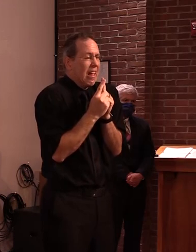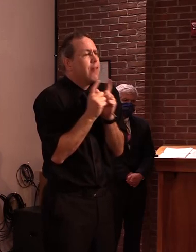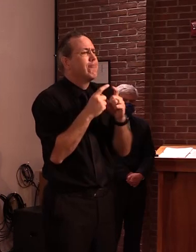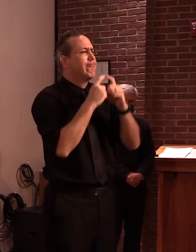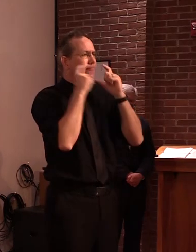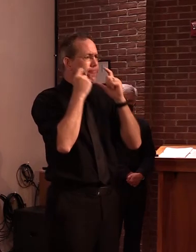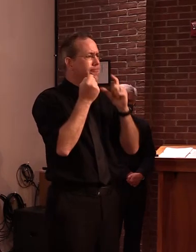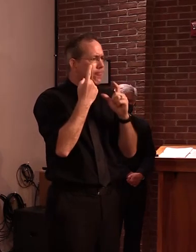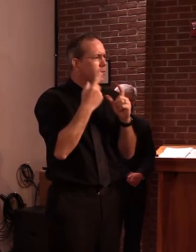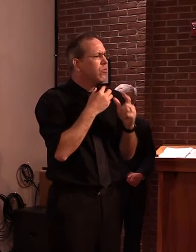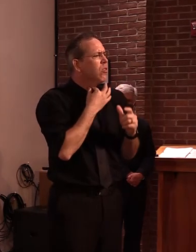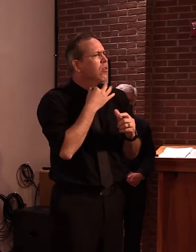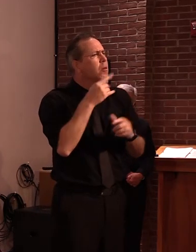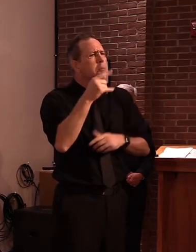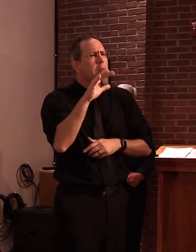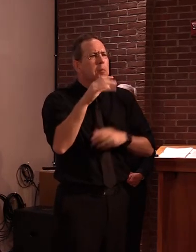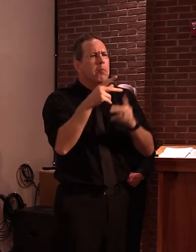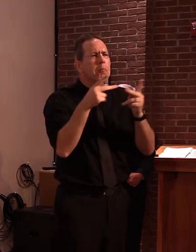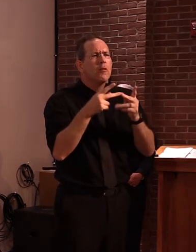public space?